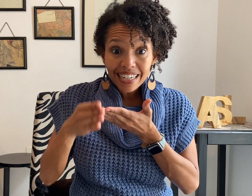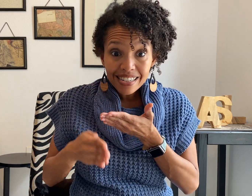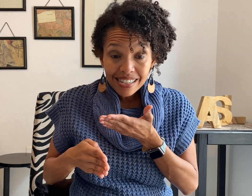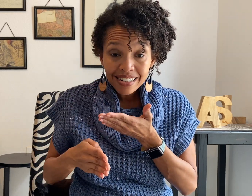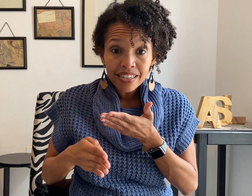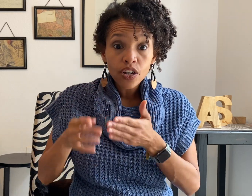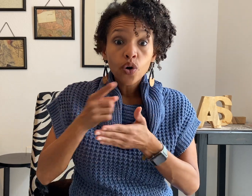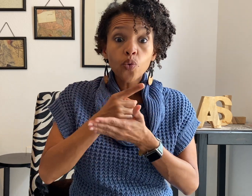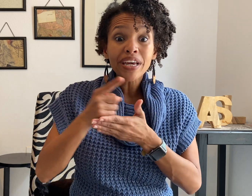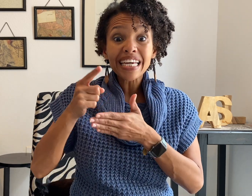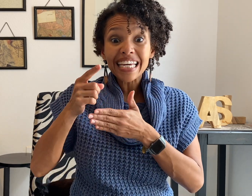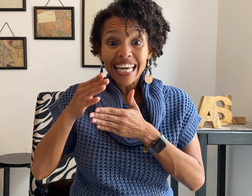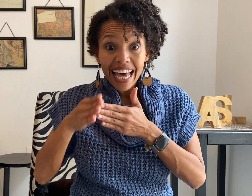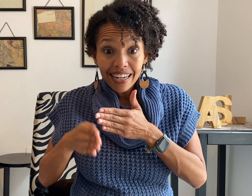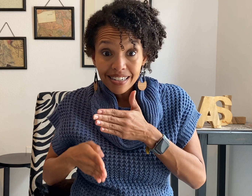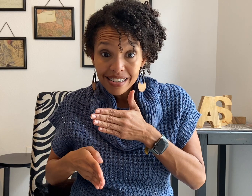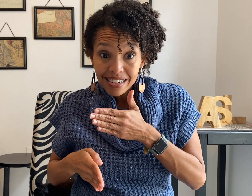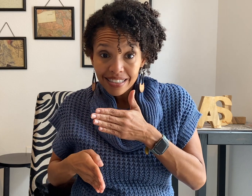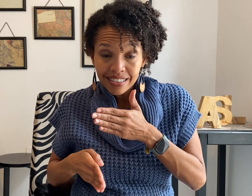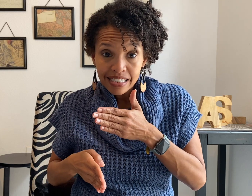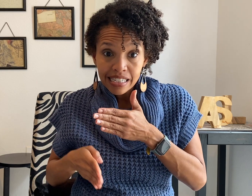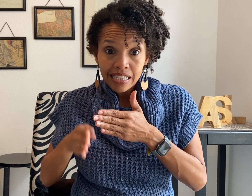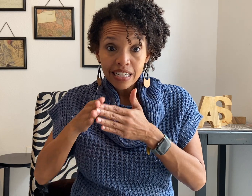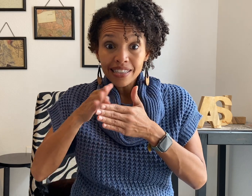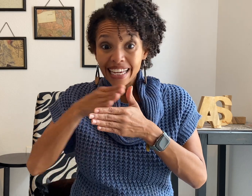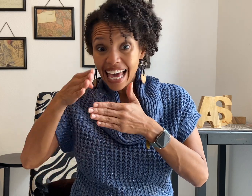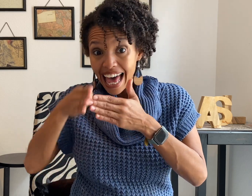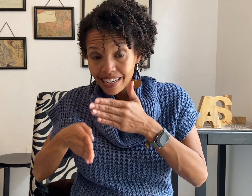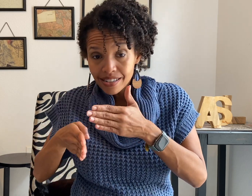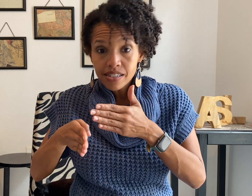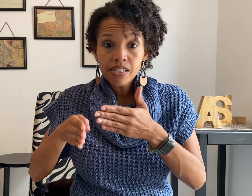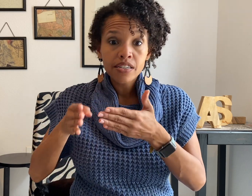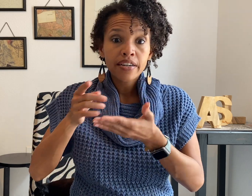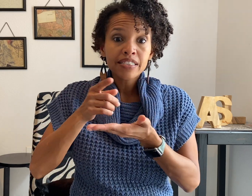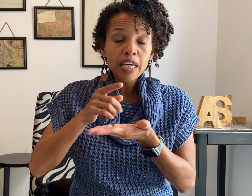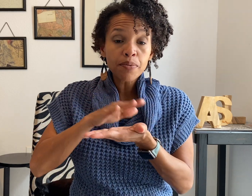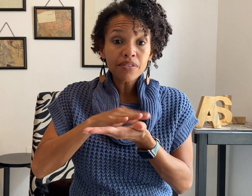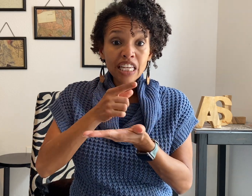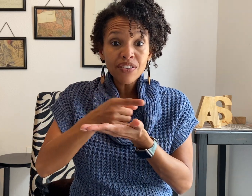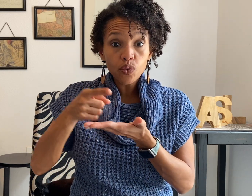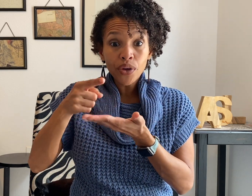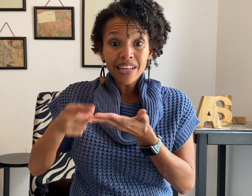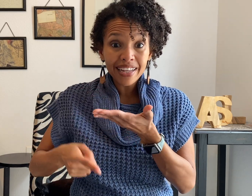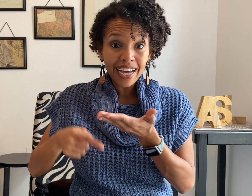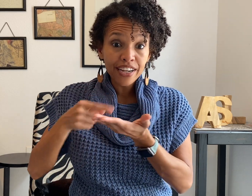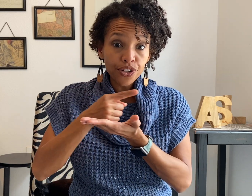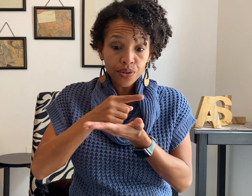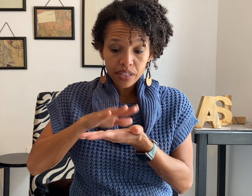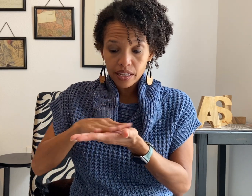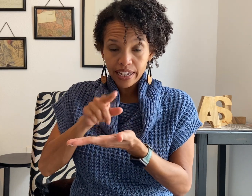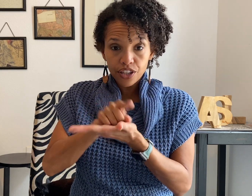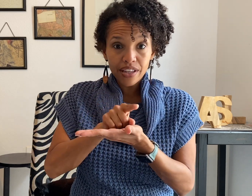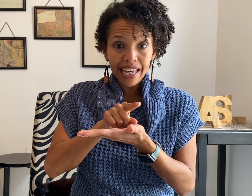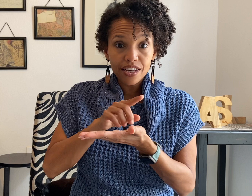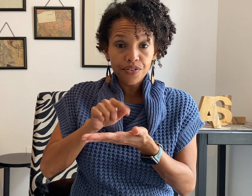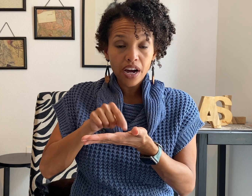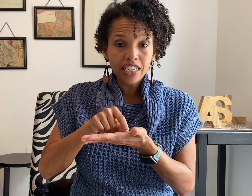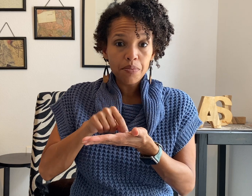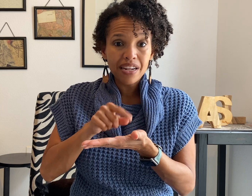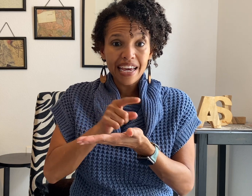weekend, weekend, like end. Some people leave it week like I do, your non-dominant hand